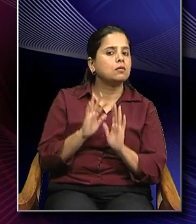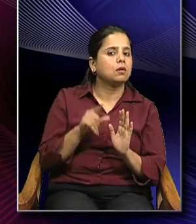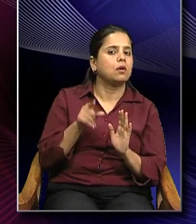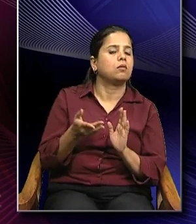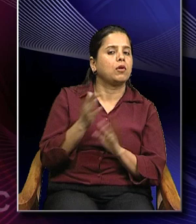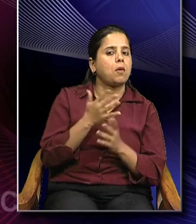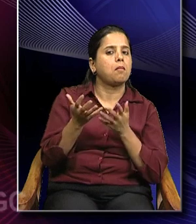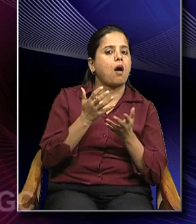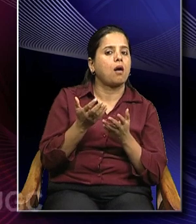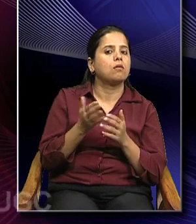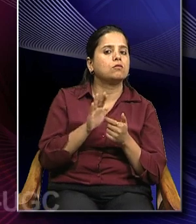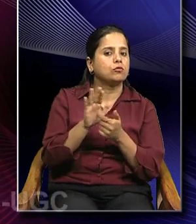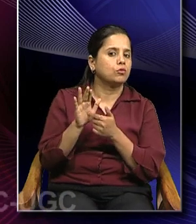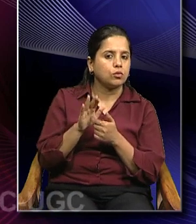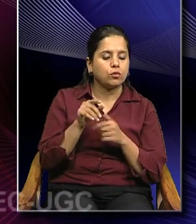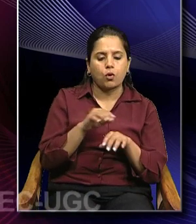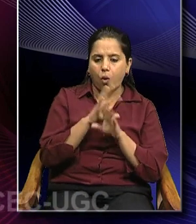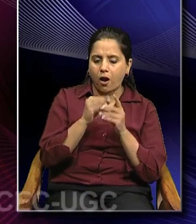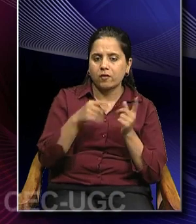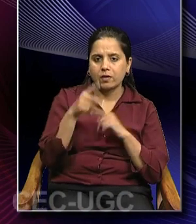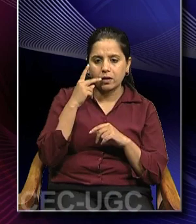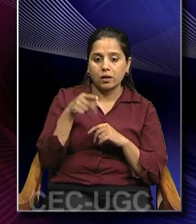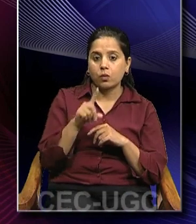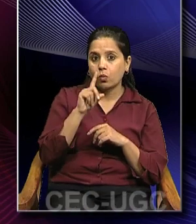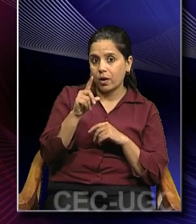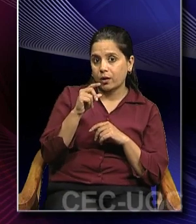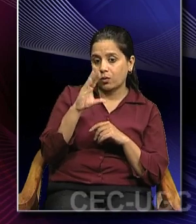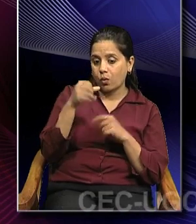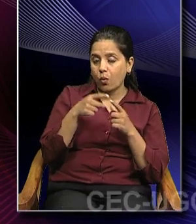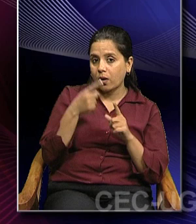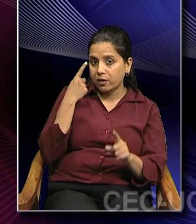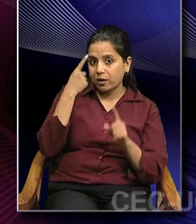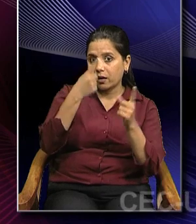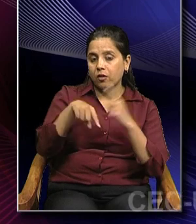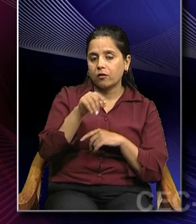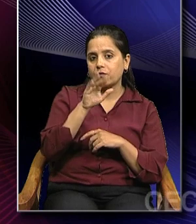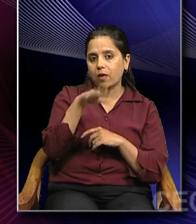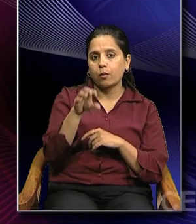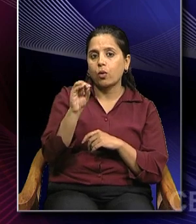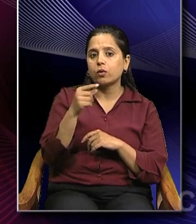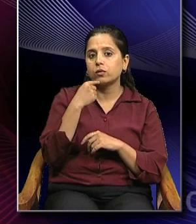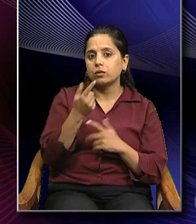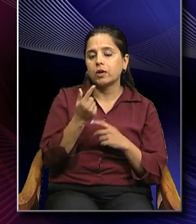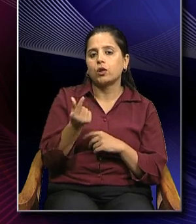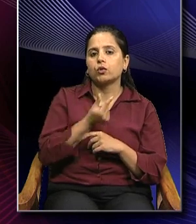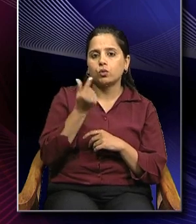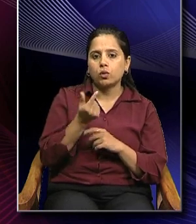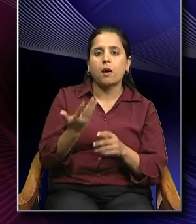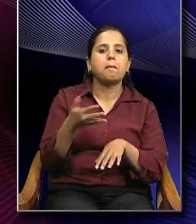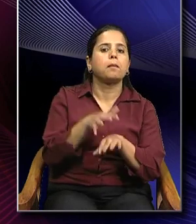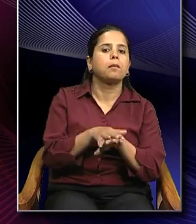present day marketers. So due to all this, one of the core purposes of marketing 5.0 is to use and